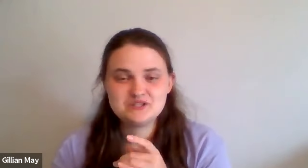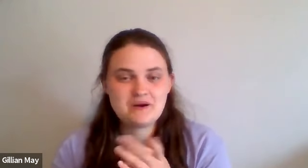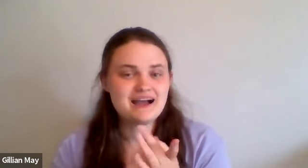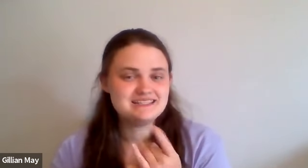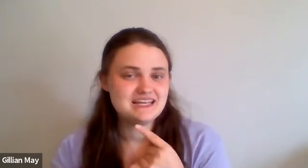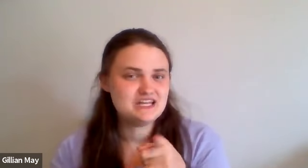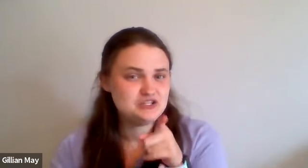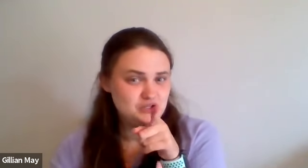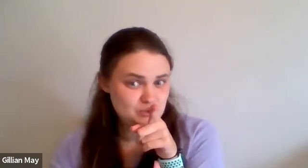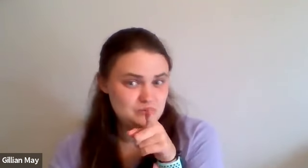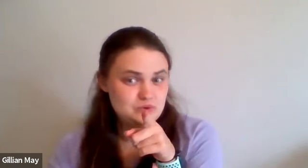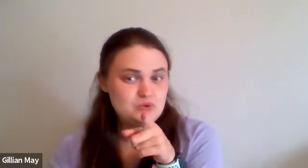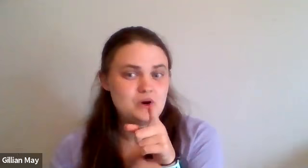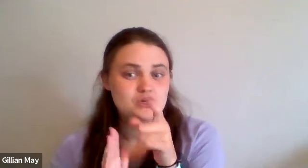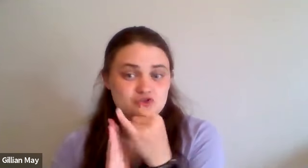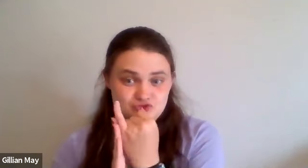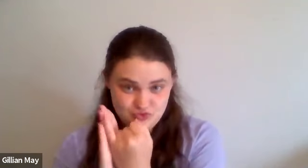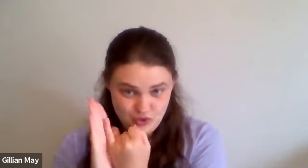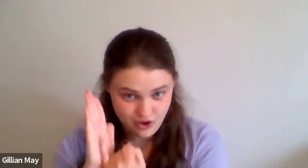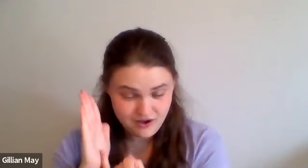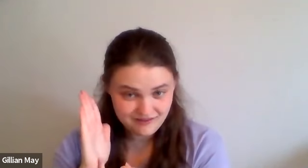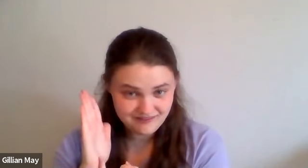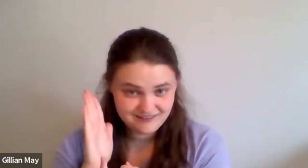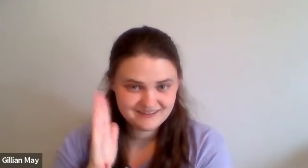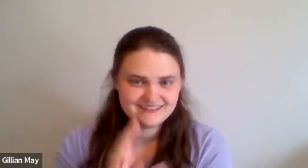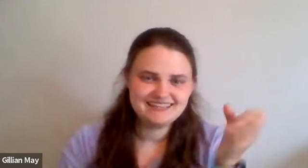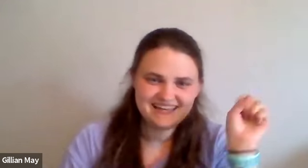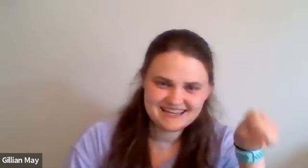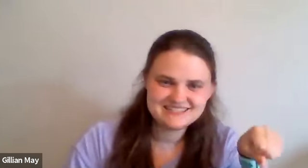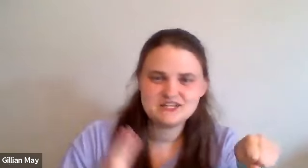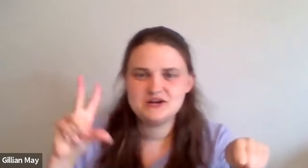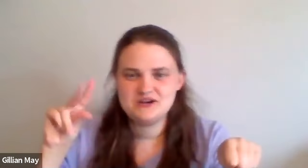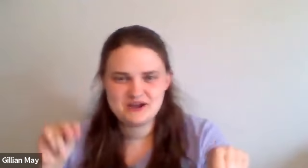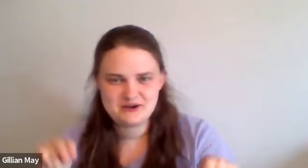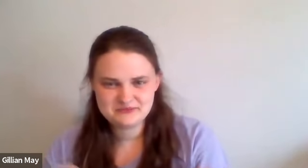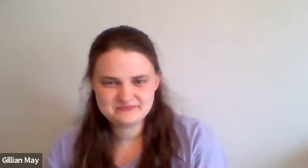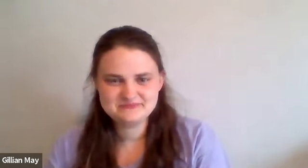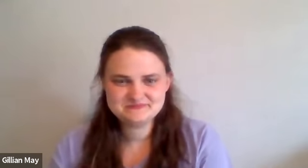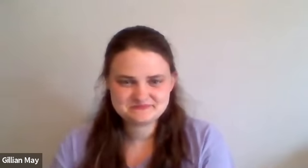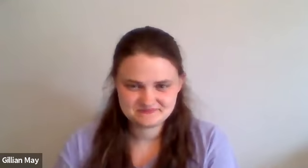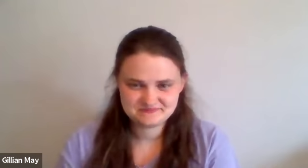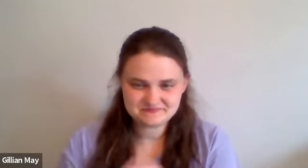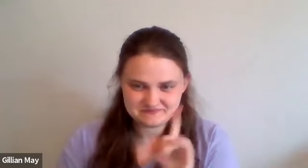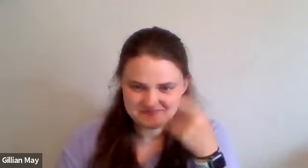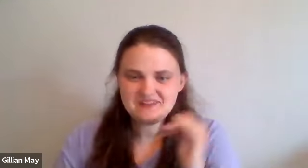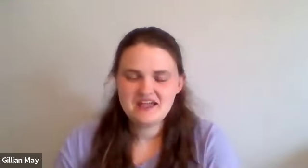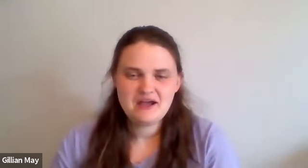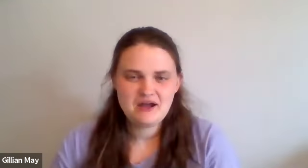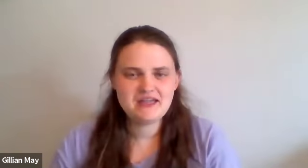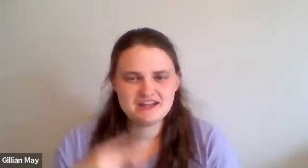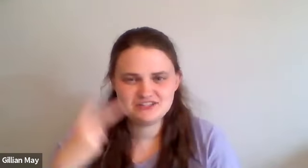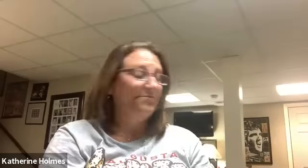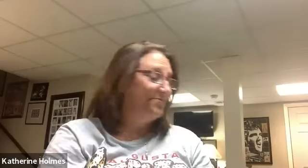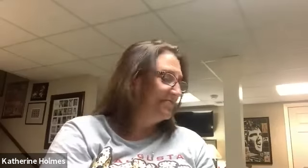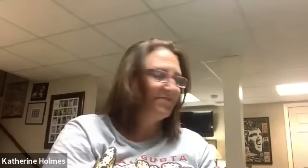So I said you draw, Okay. yes or no. Okay. That's what I we thought had you 2 said. no's and